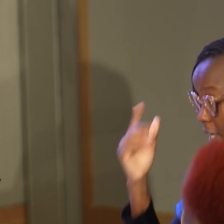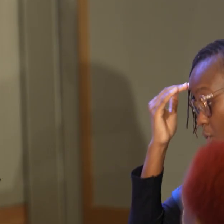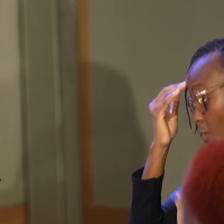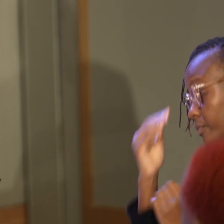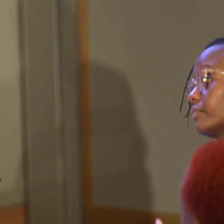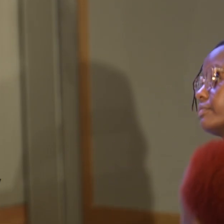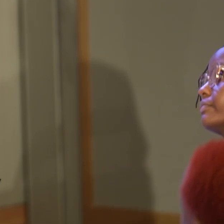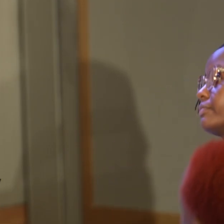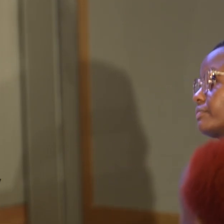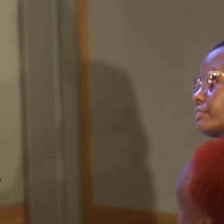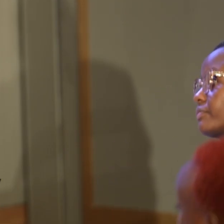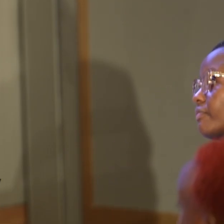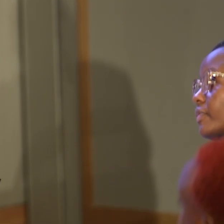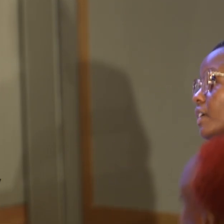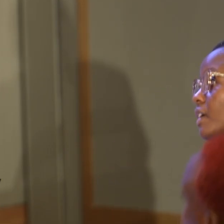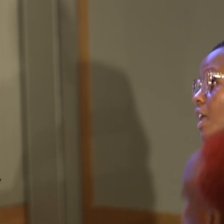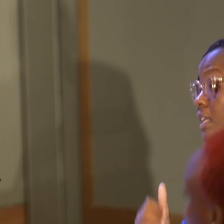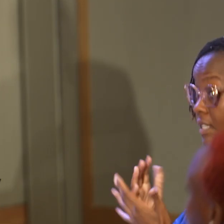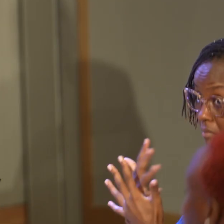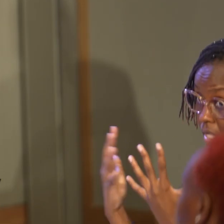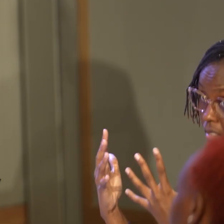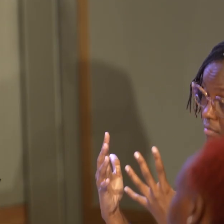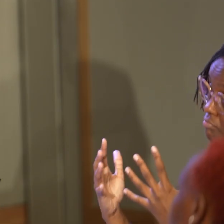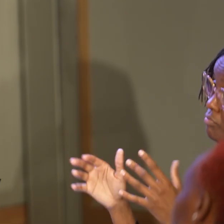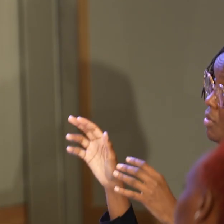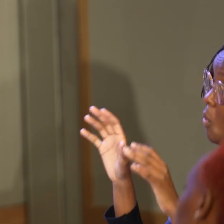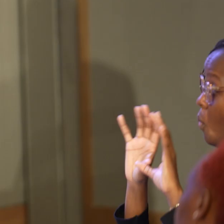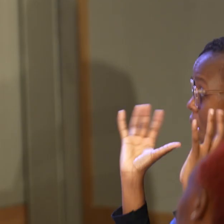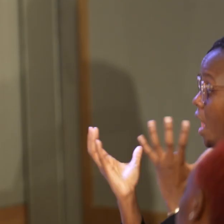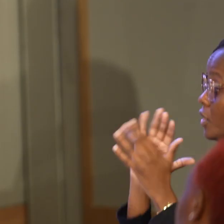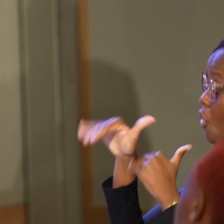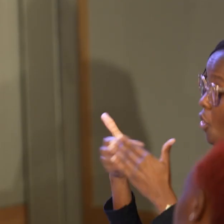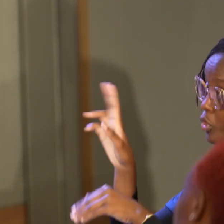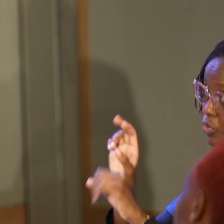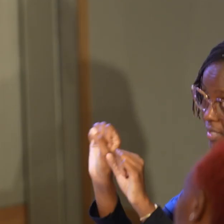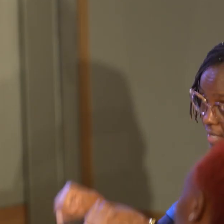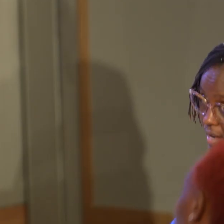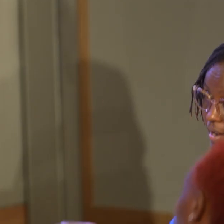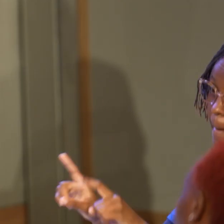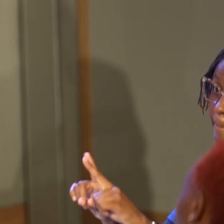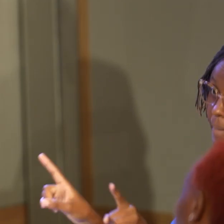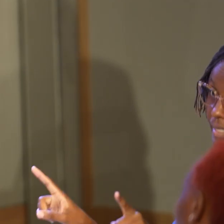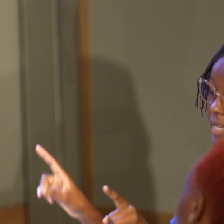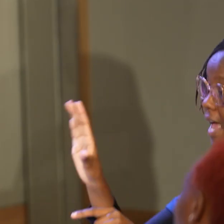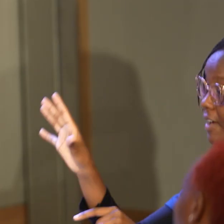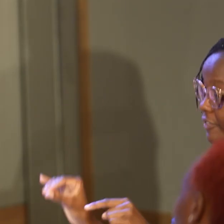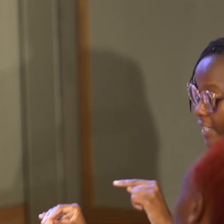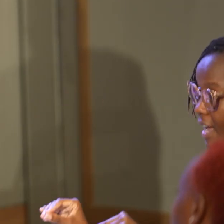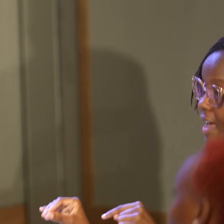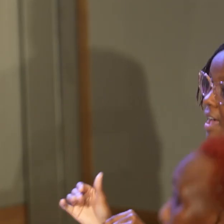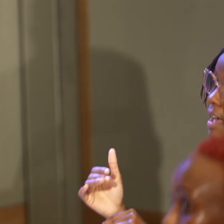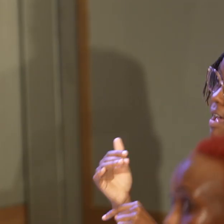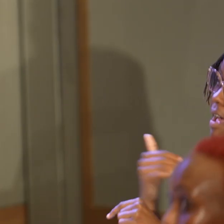Some things could be universal. But remember, the continent has histories that are not